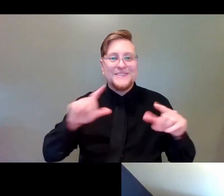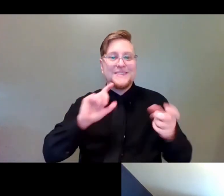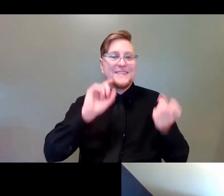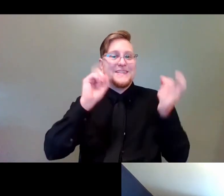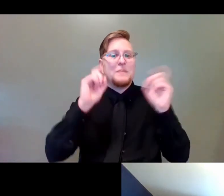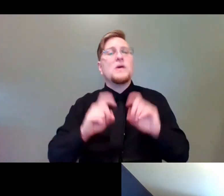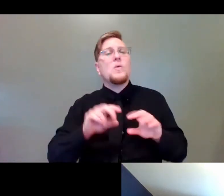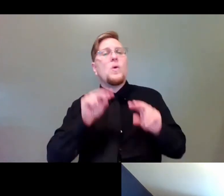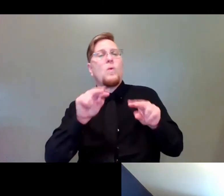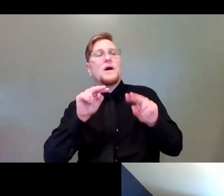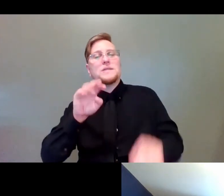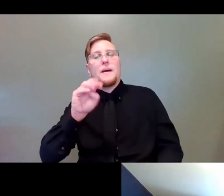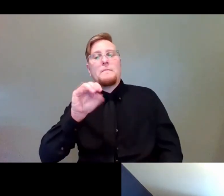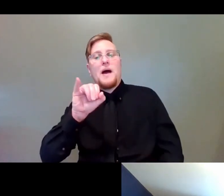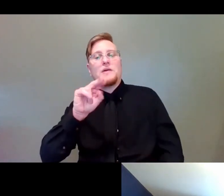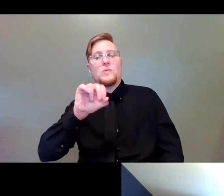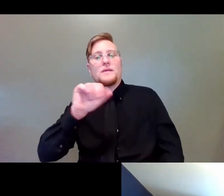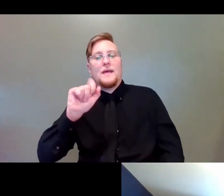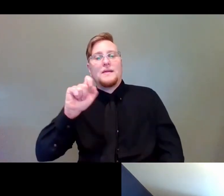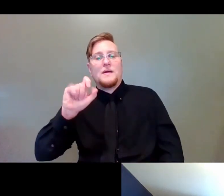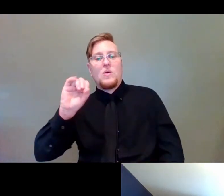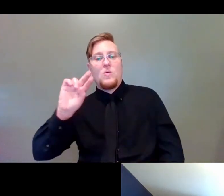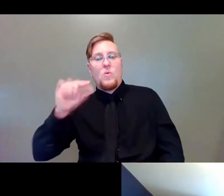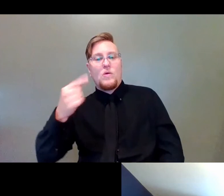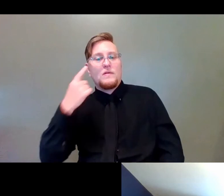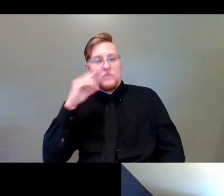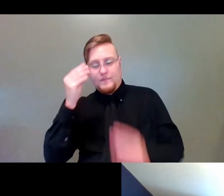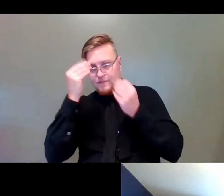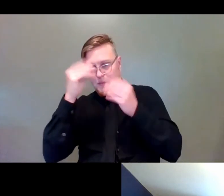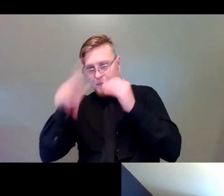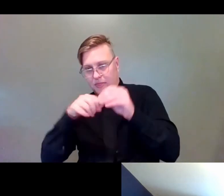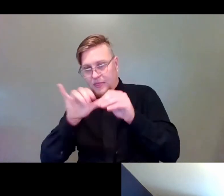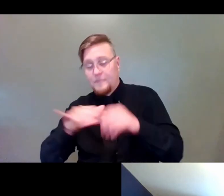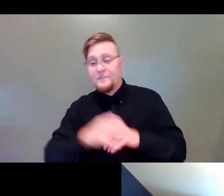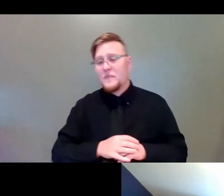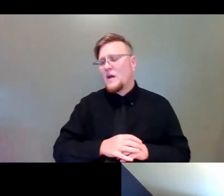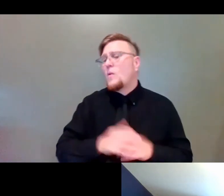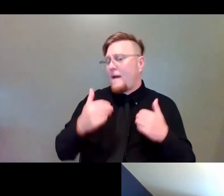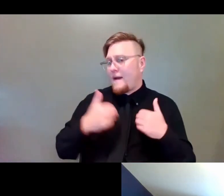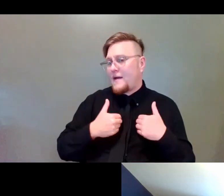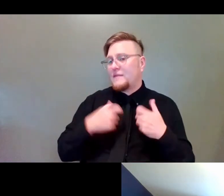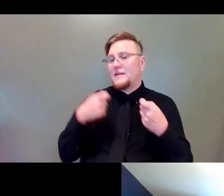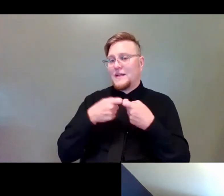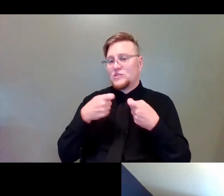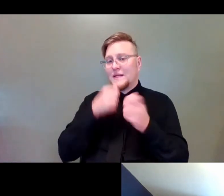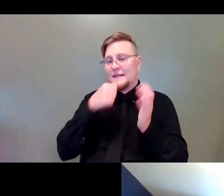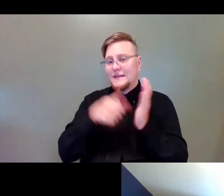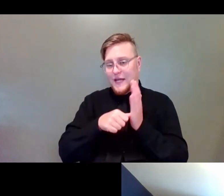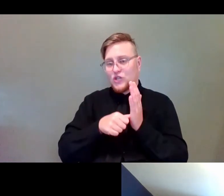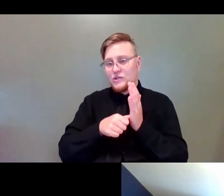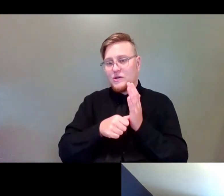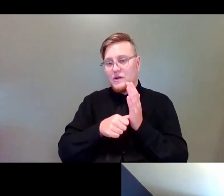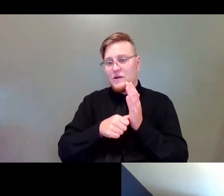website, miusa.org. We do have an e-newsletter called Global Impact. If you go on our